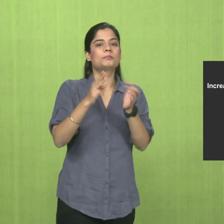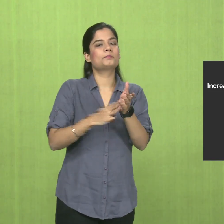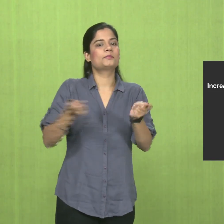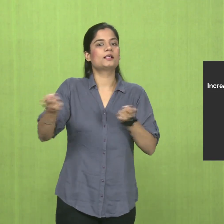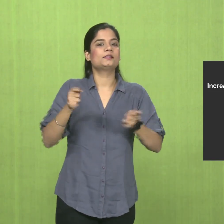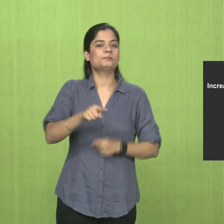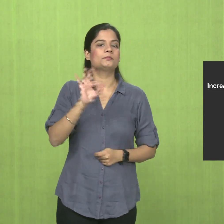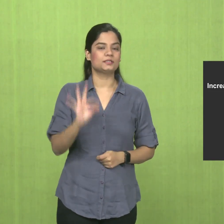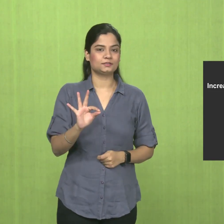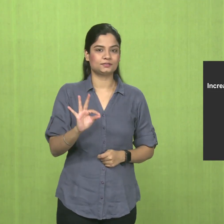the efficiency of work as well.